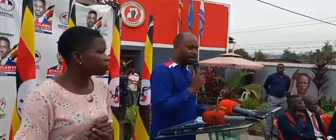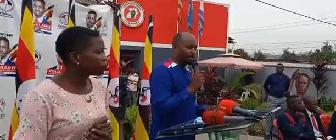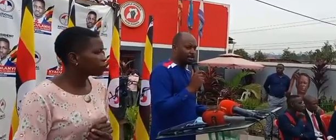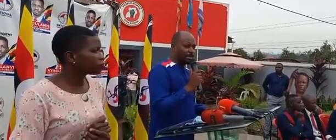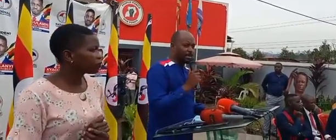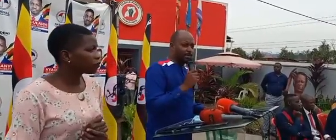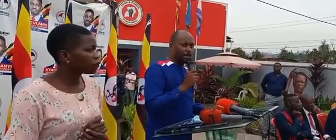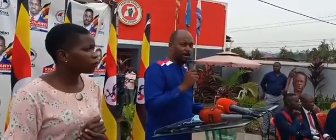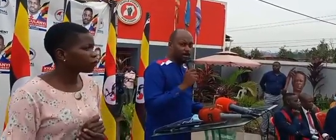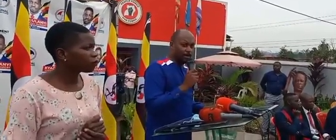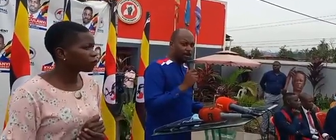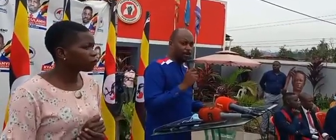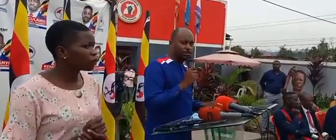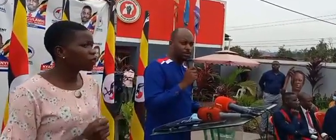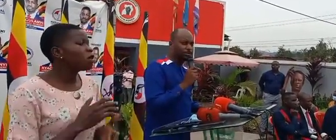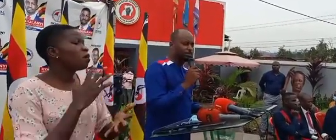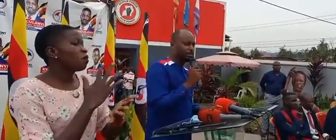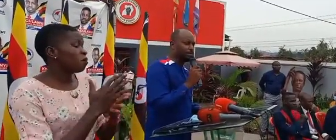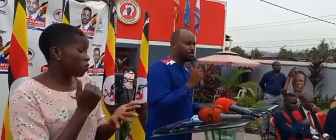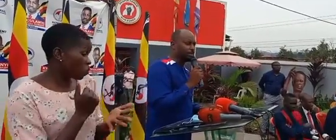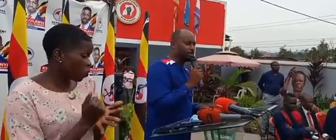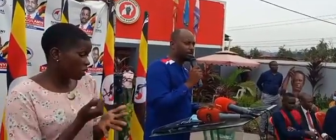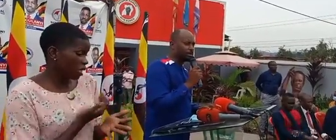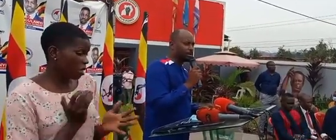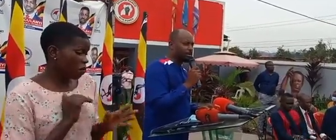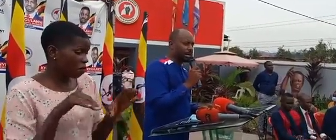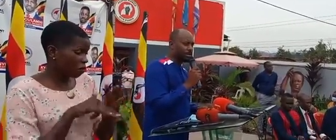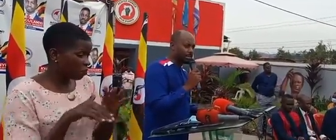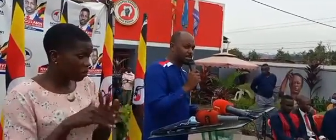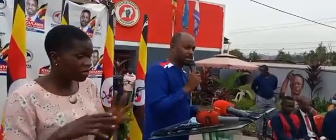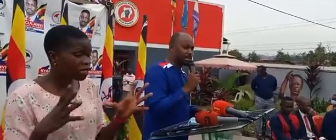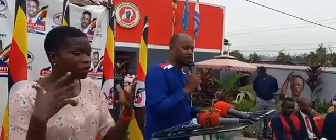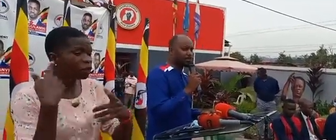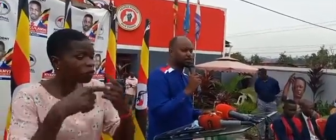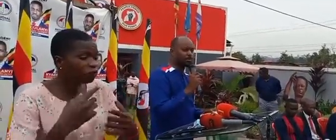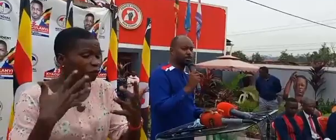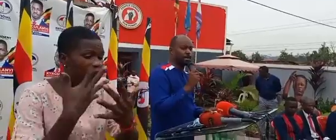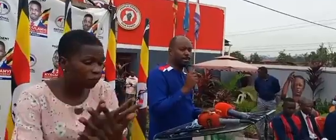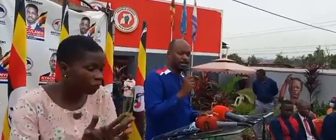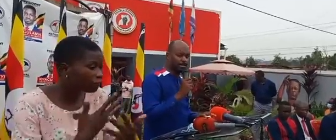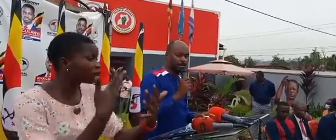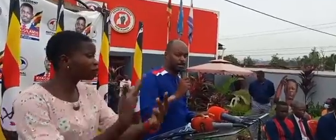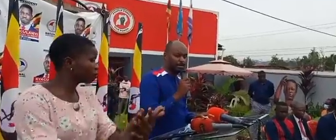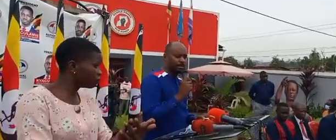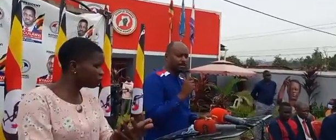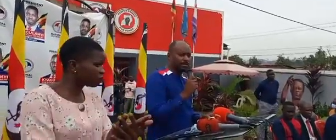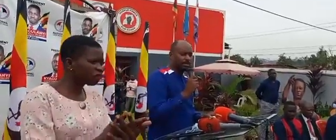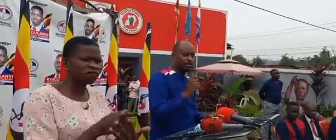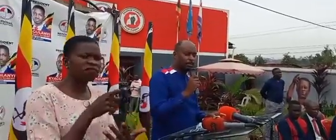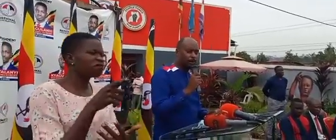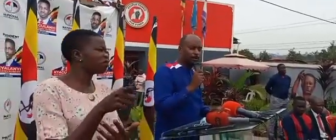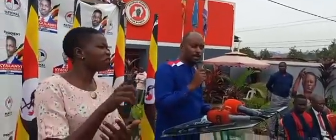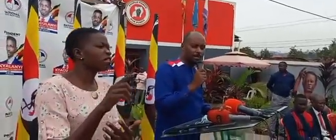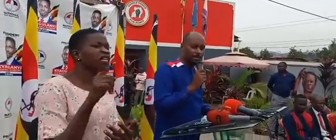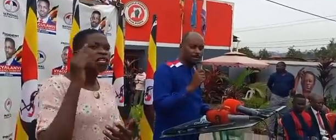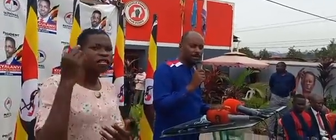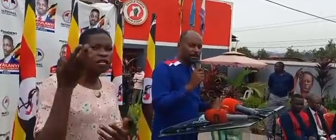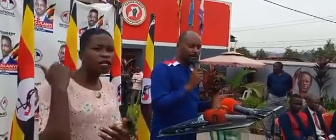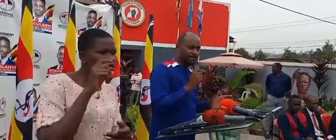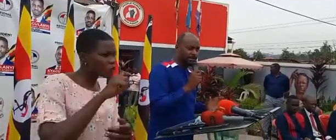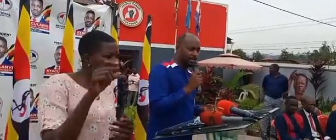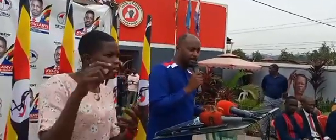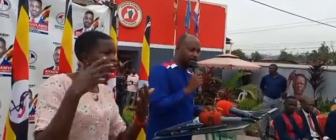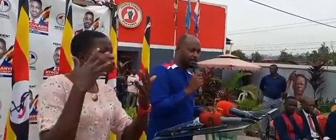the fact that our people continue to be arrested, our people continue to be abducted. In Mukono last week,